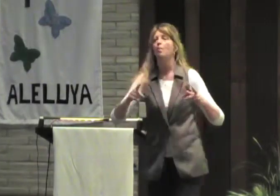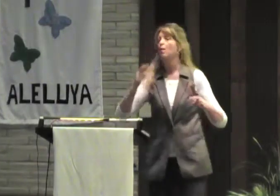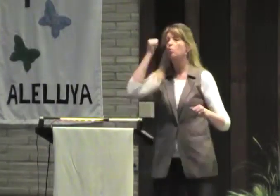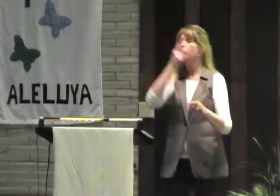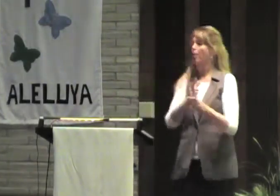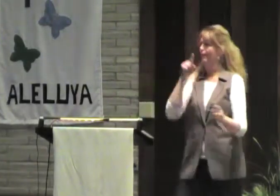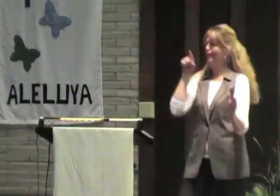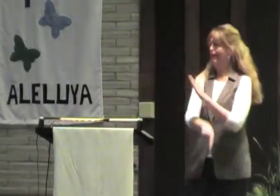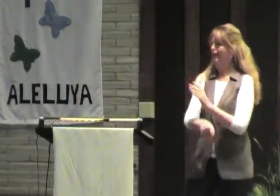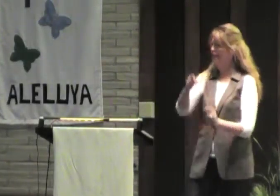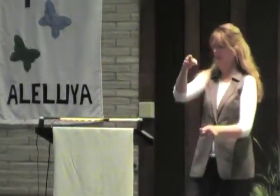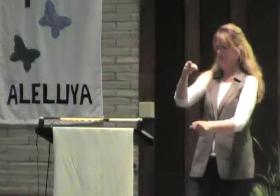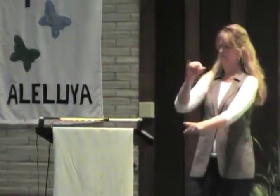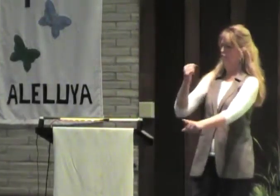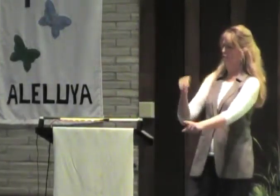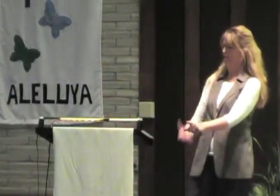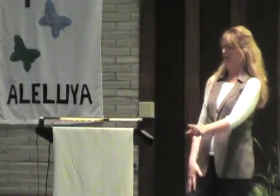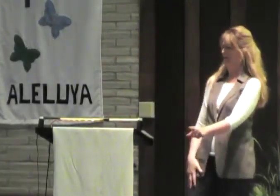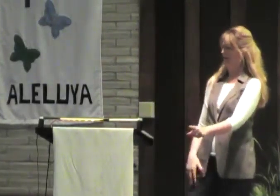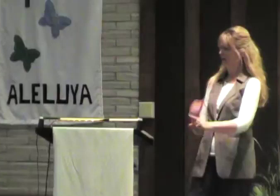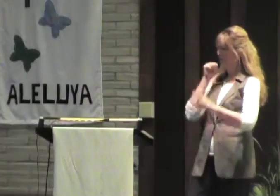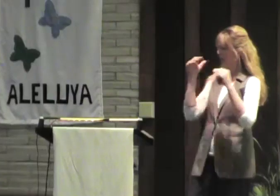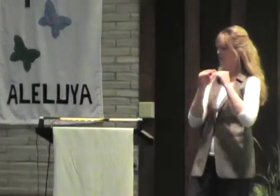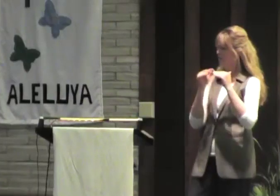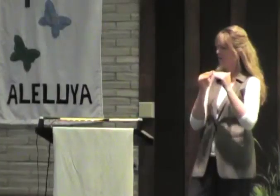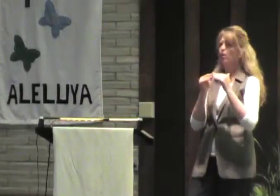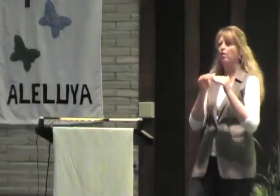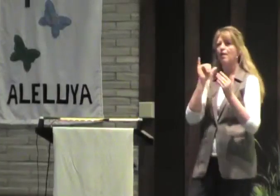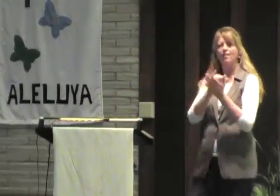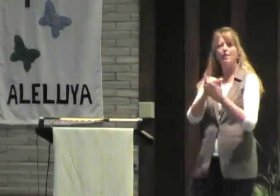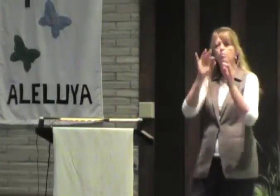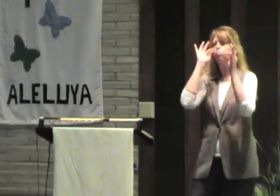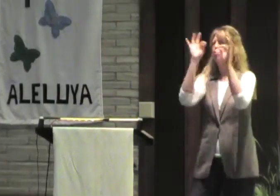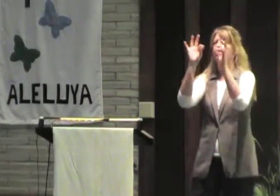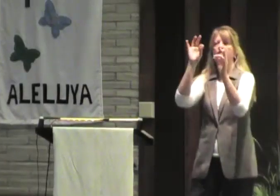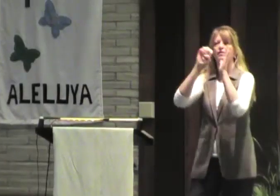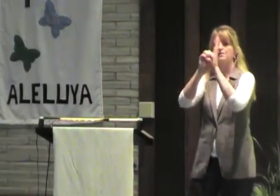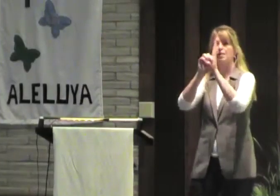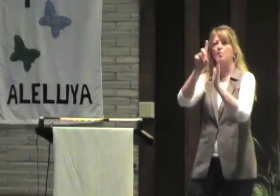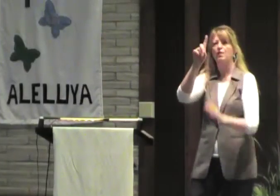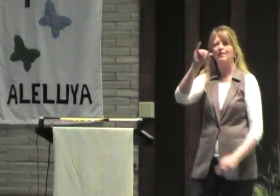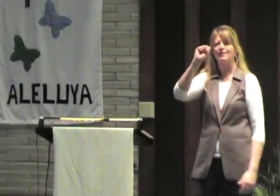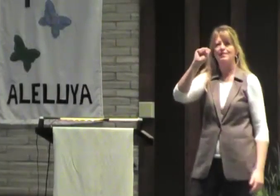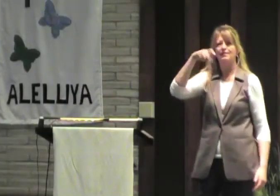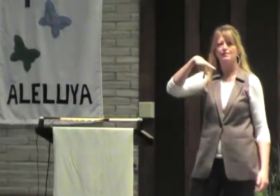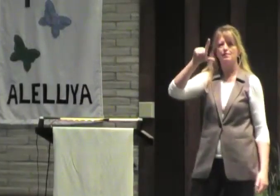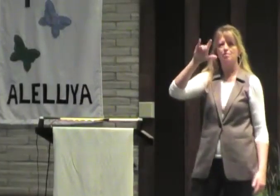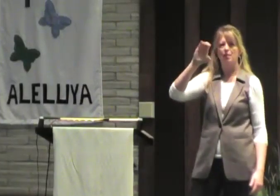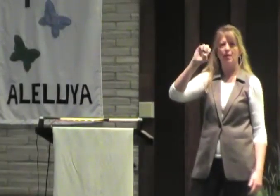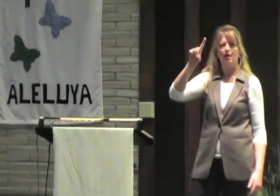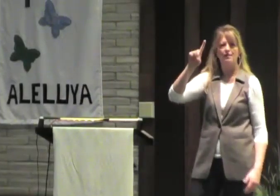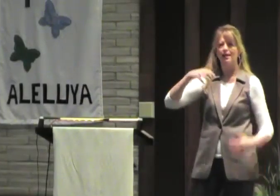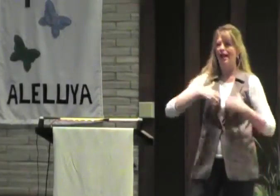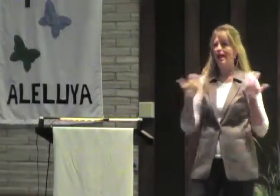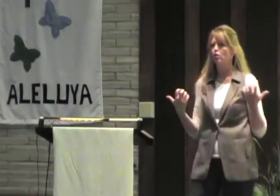Joseph. But they wanted to kill Joseph. It wasn't fair, but that is a perfect example of displaced anger.